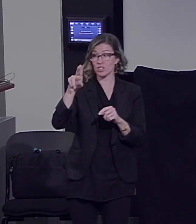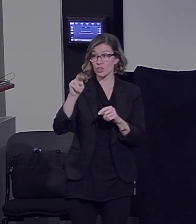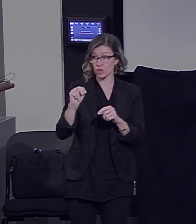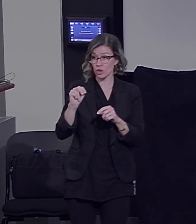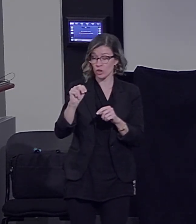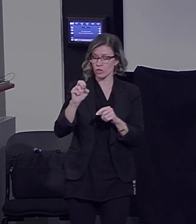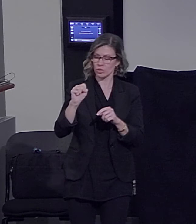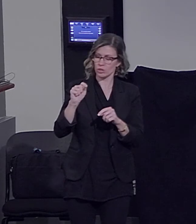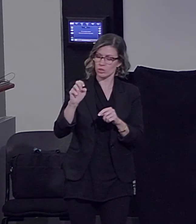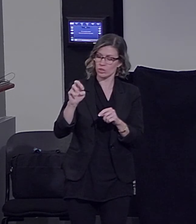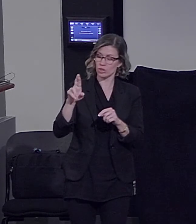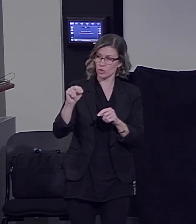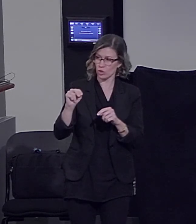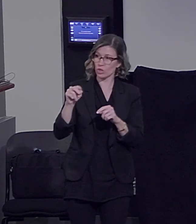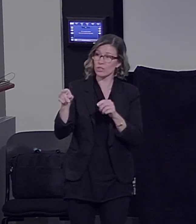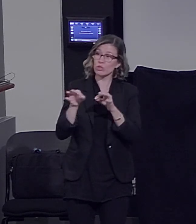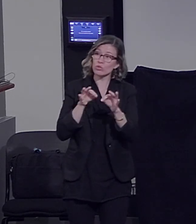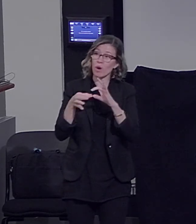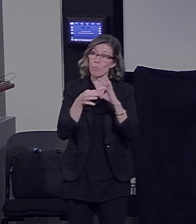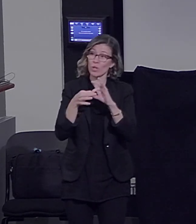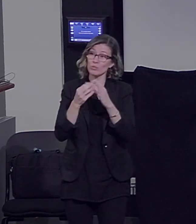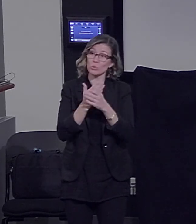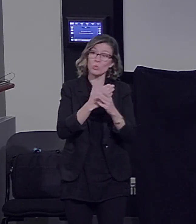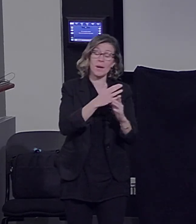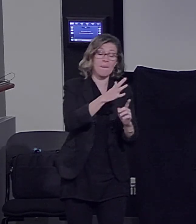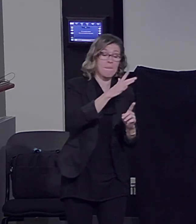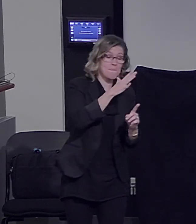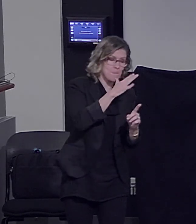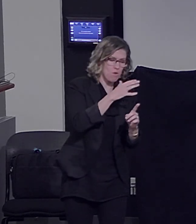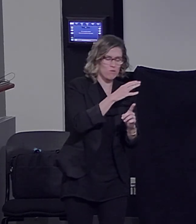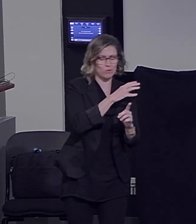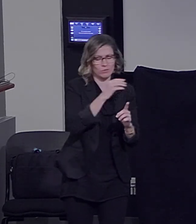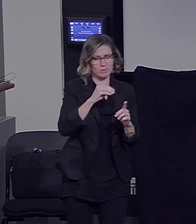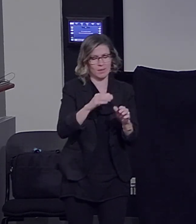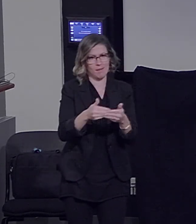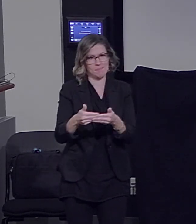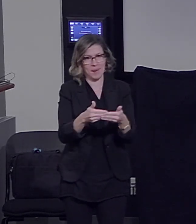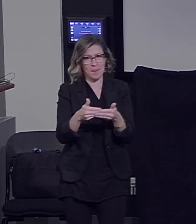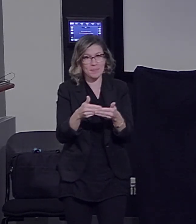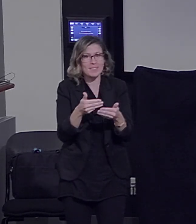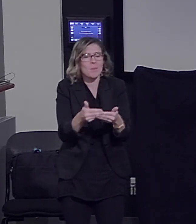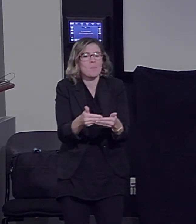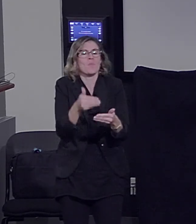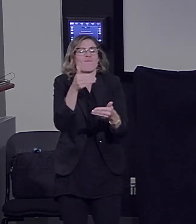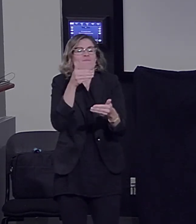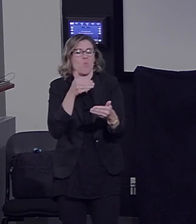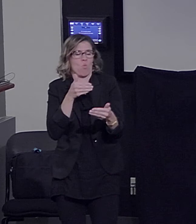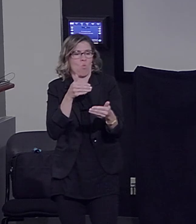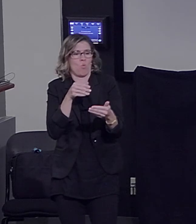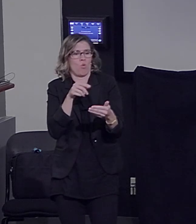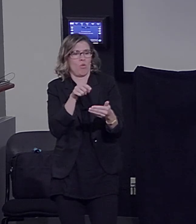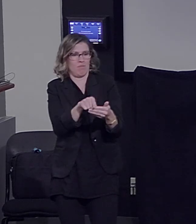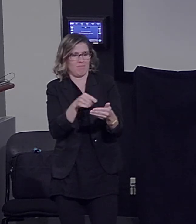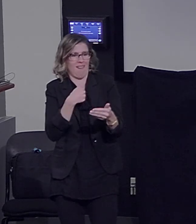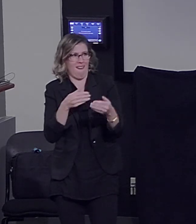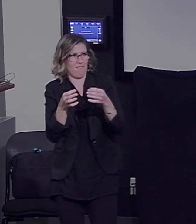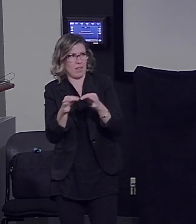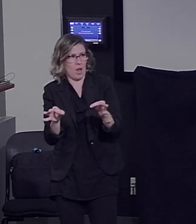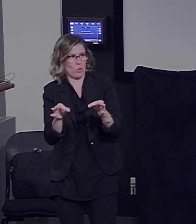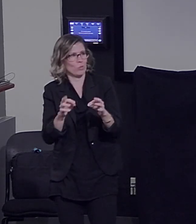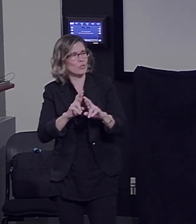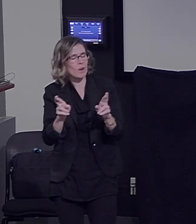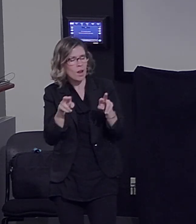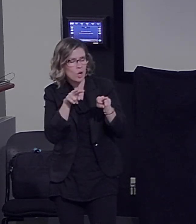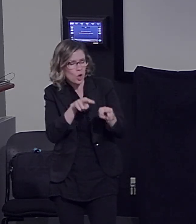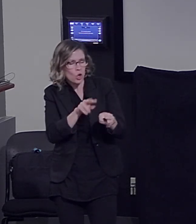between mother and child before language. So there is a capacity to communicate which is incredible.